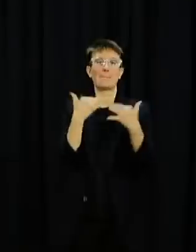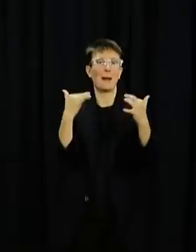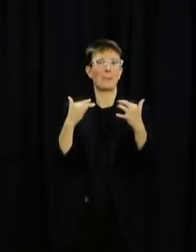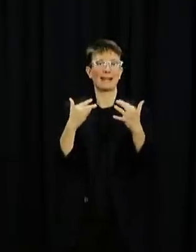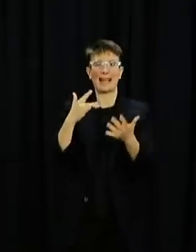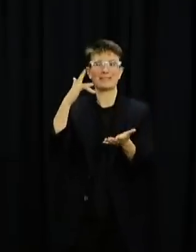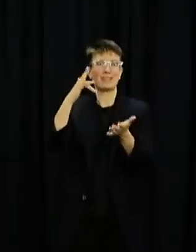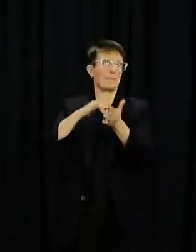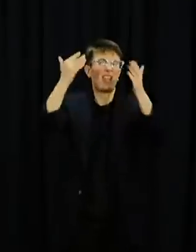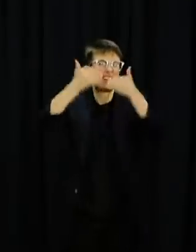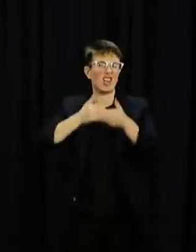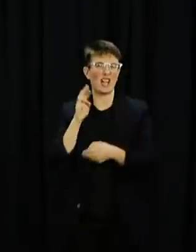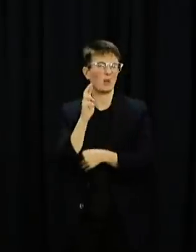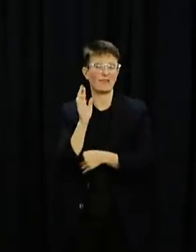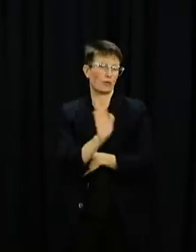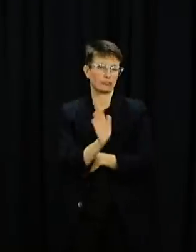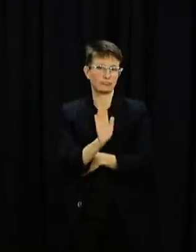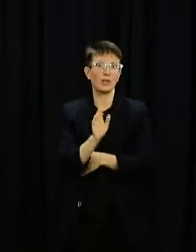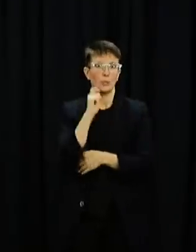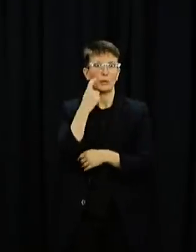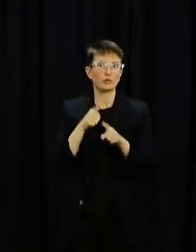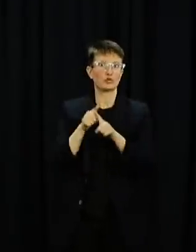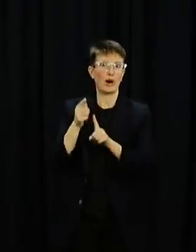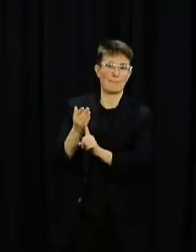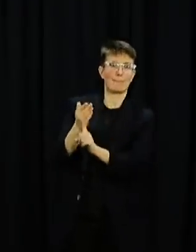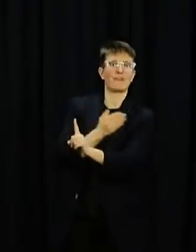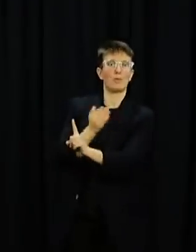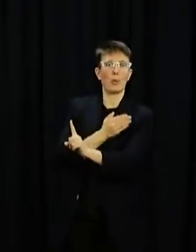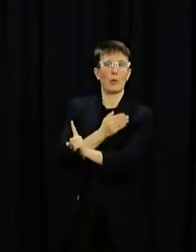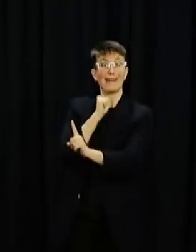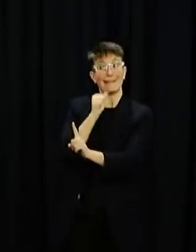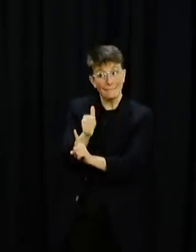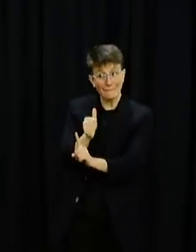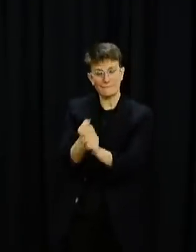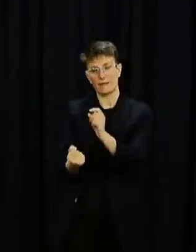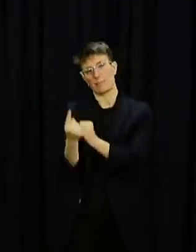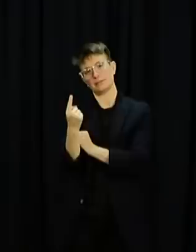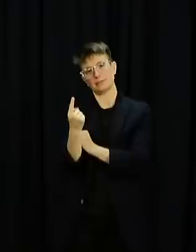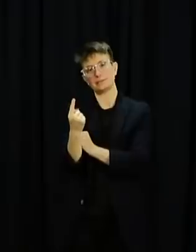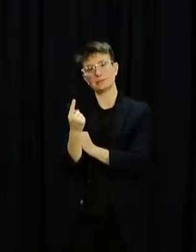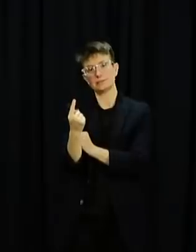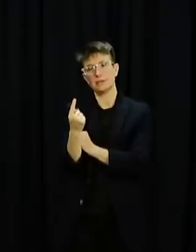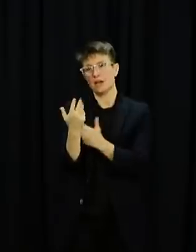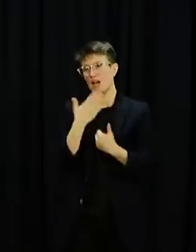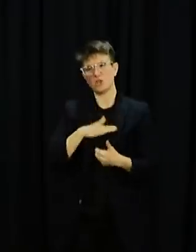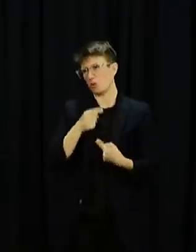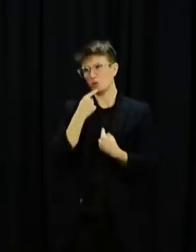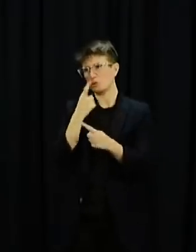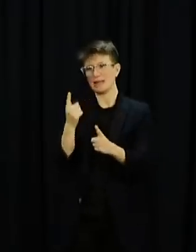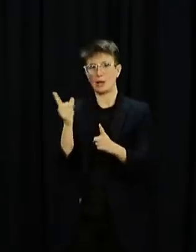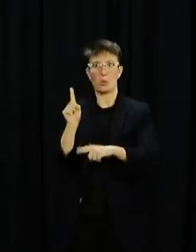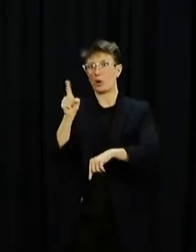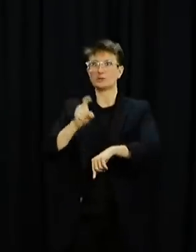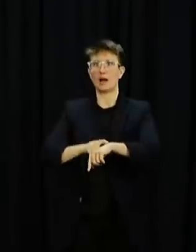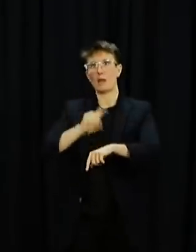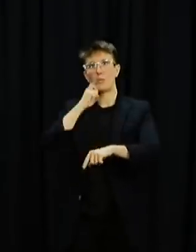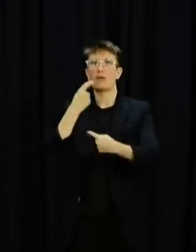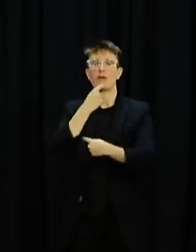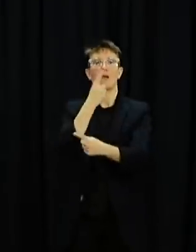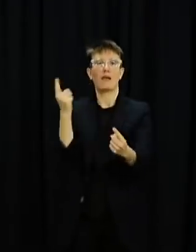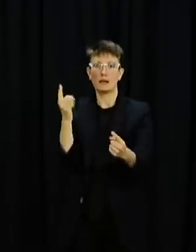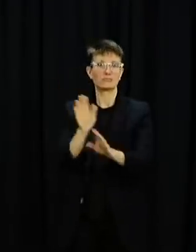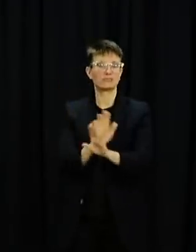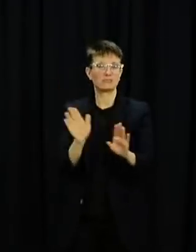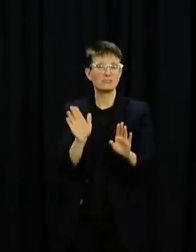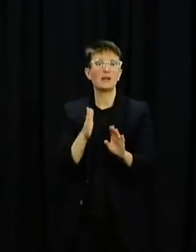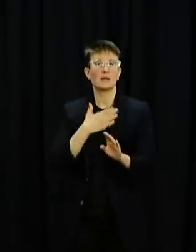it until midnight. We'd look to give people advance notice. I don't want to put a time on that right now because I want to make sure whatever decision we make, it's informed